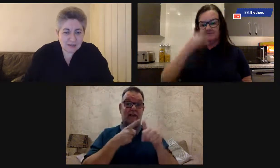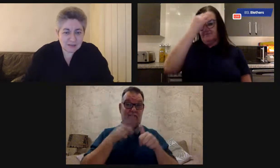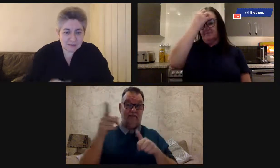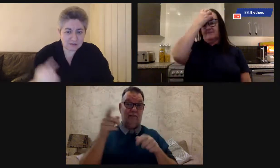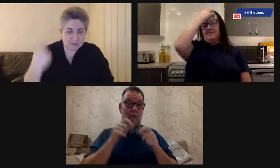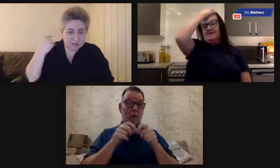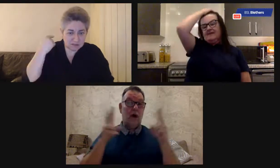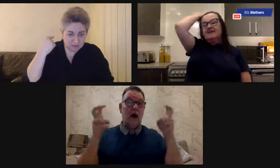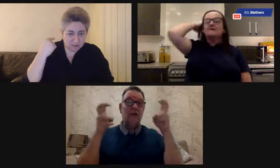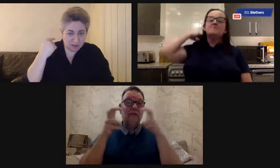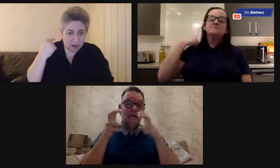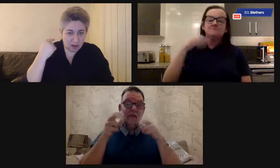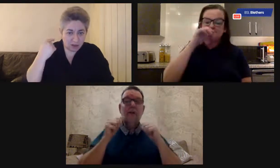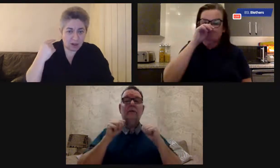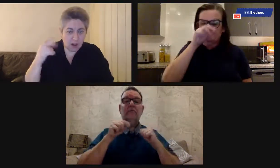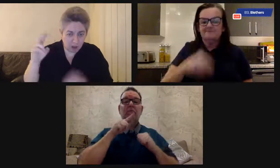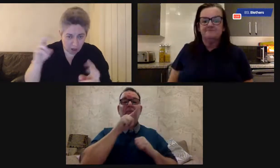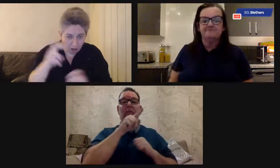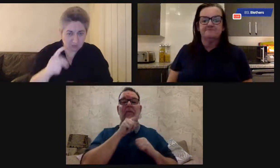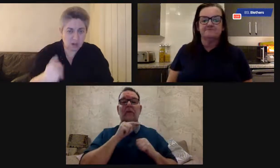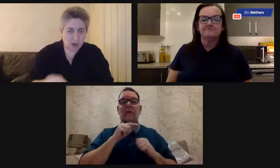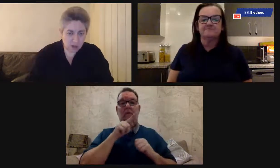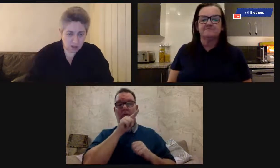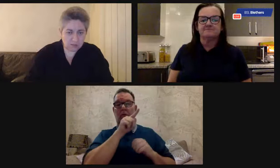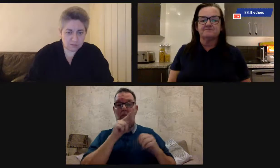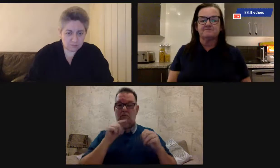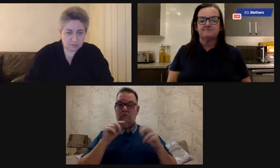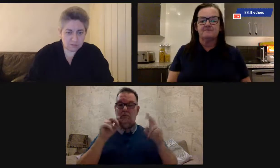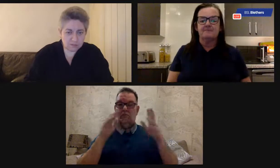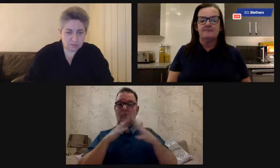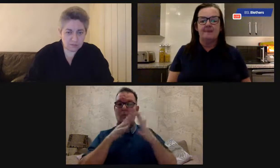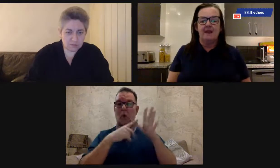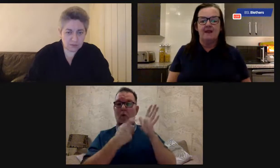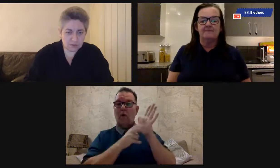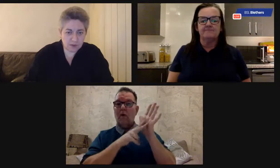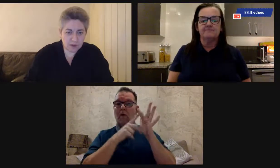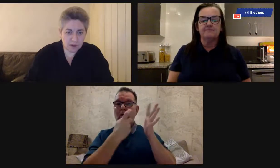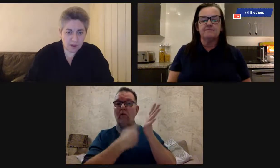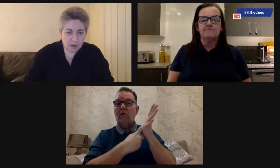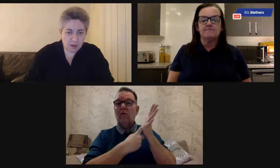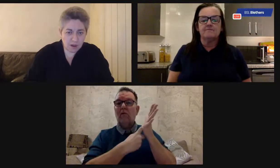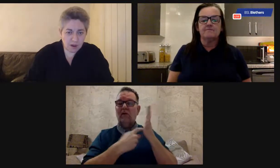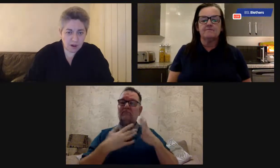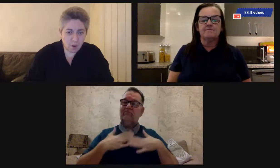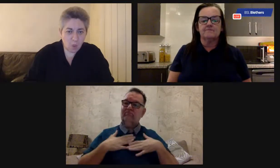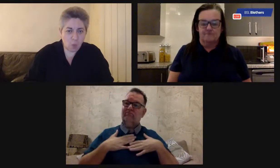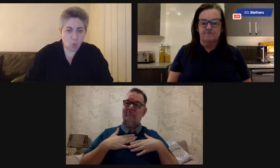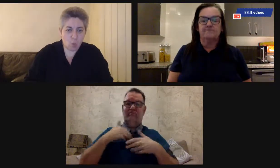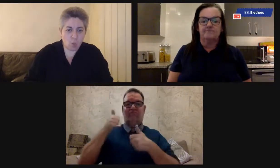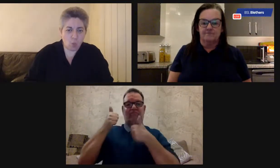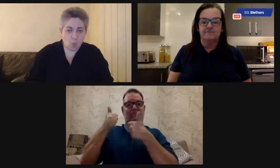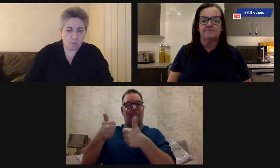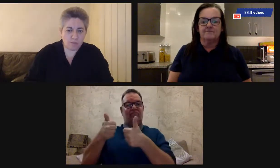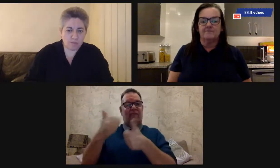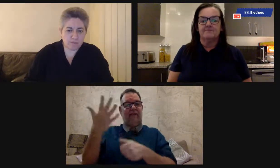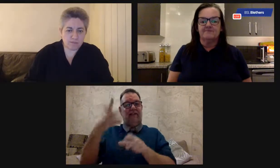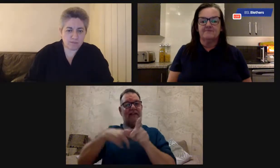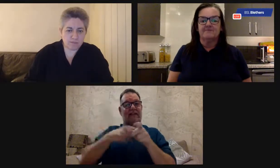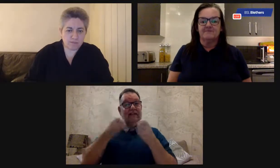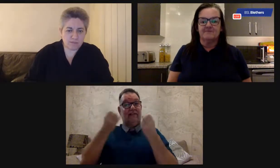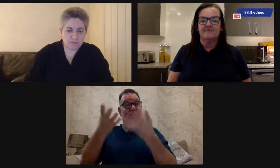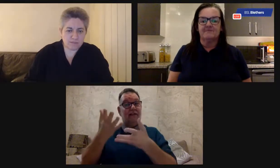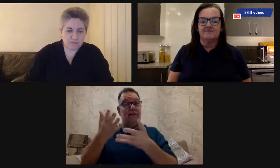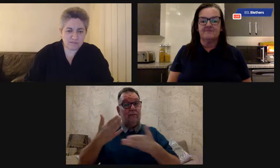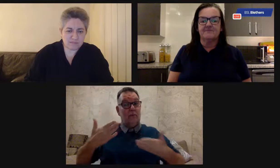anniversary. Do you have something special for next year? Well, we did. We went to Bodywood Castle in Wales for a